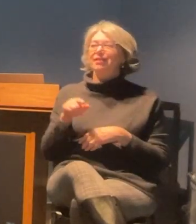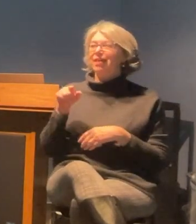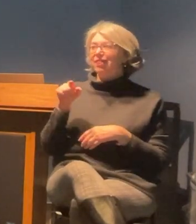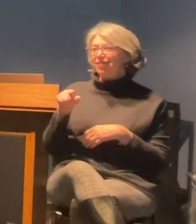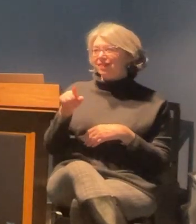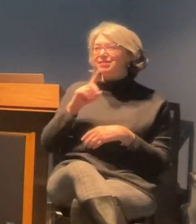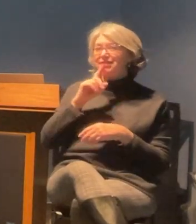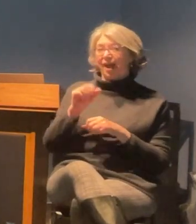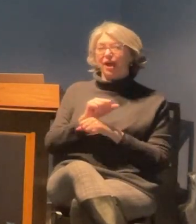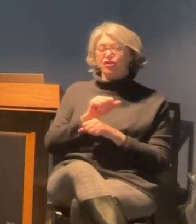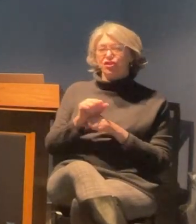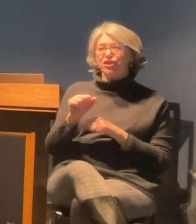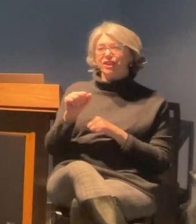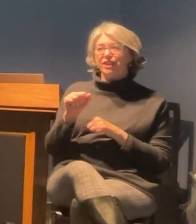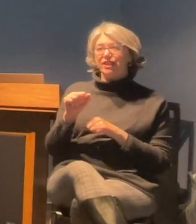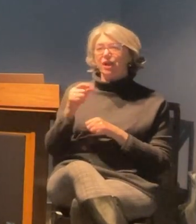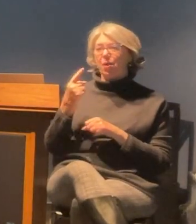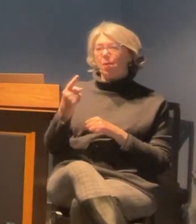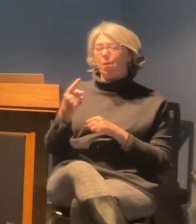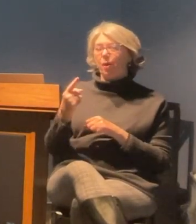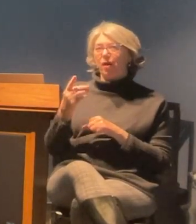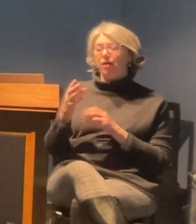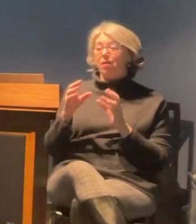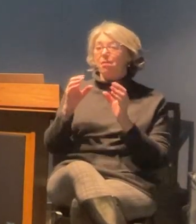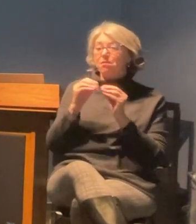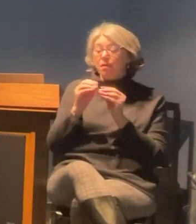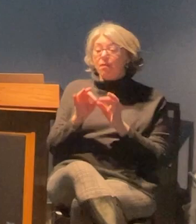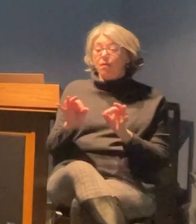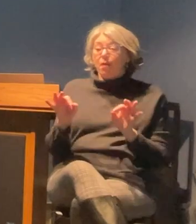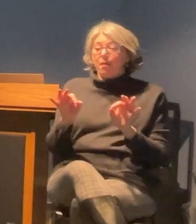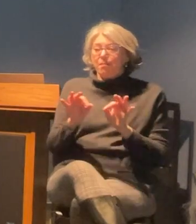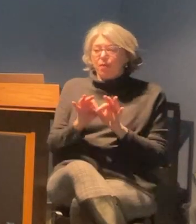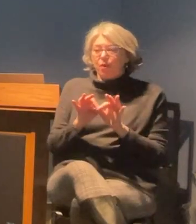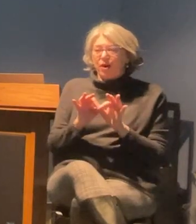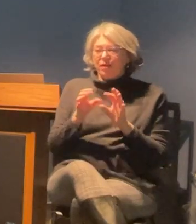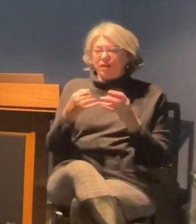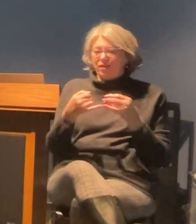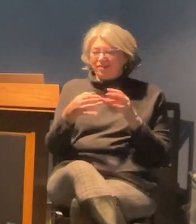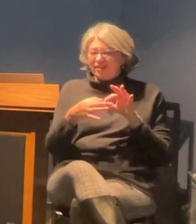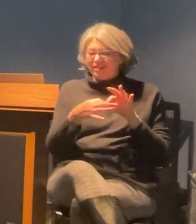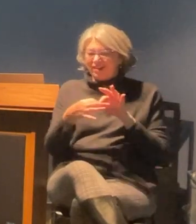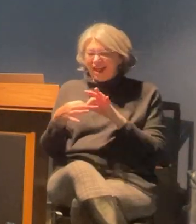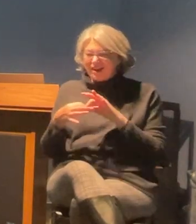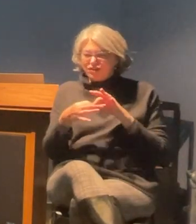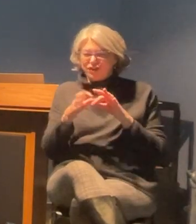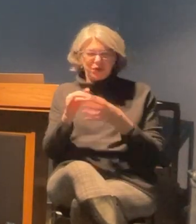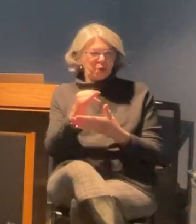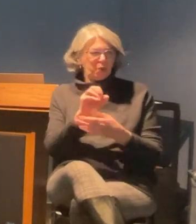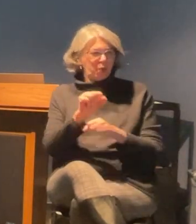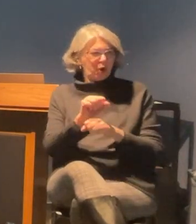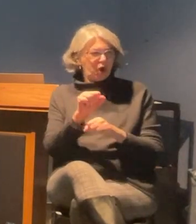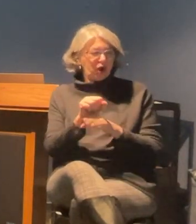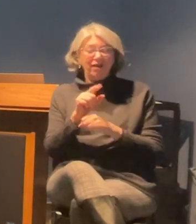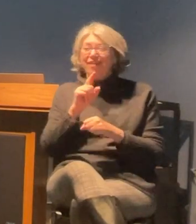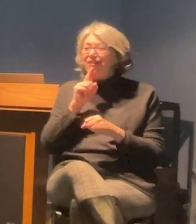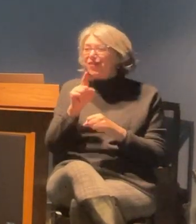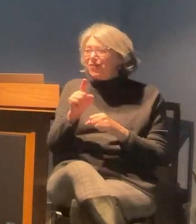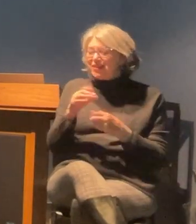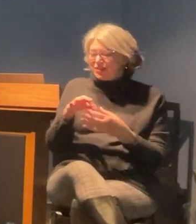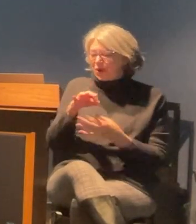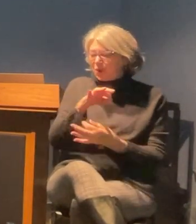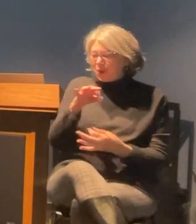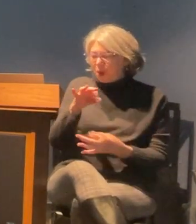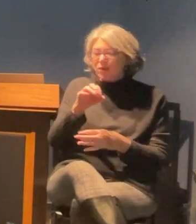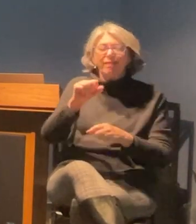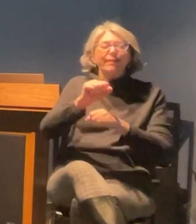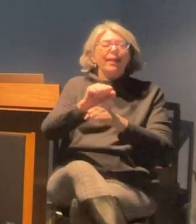is actually one of the more important threads in your work, that there is this ghost of the